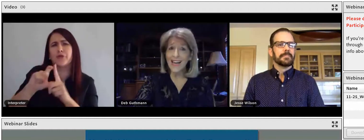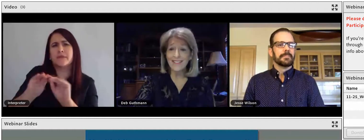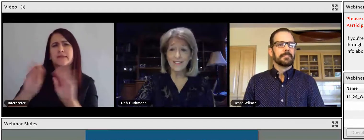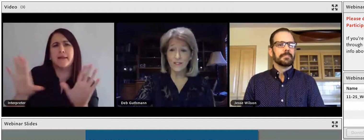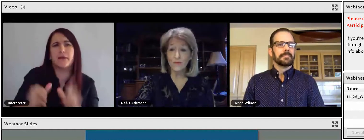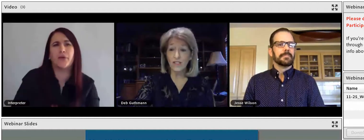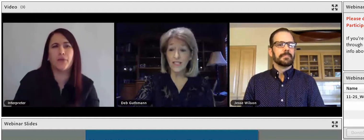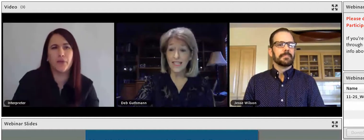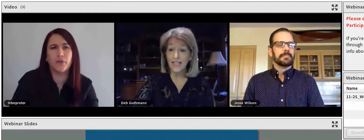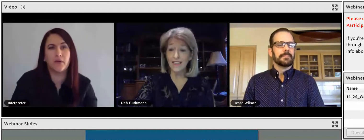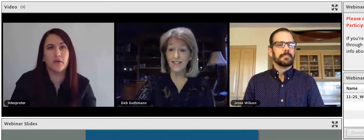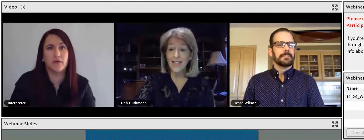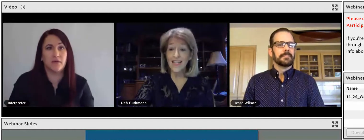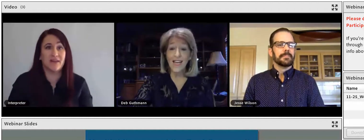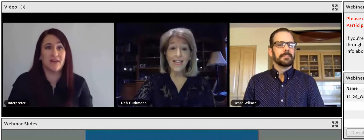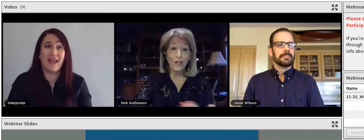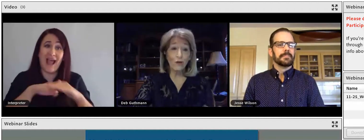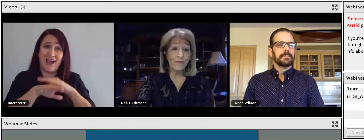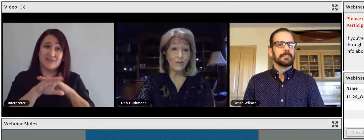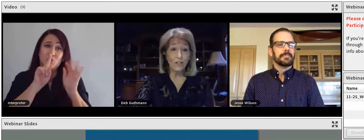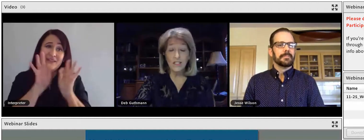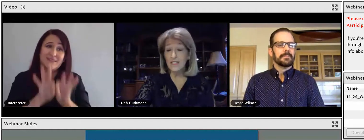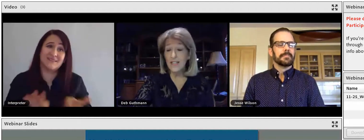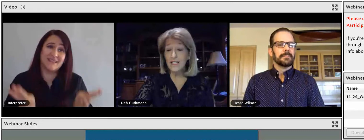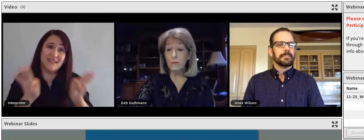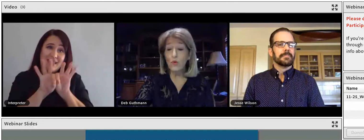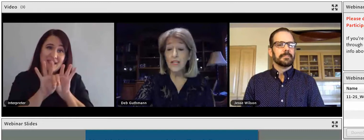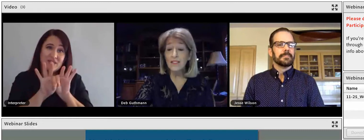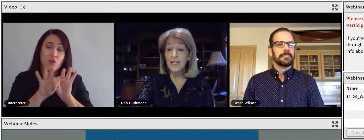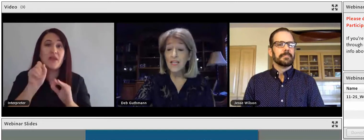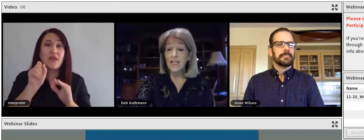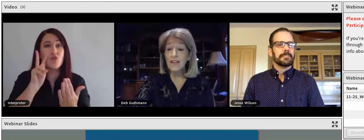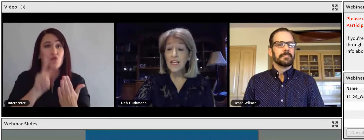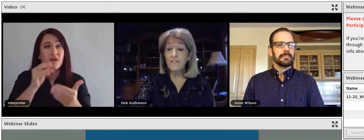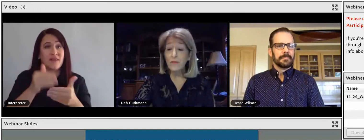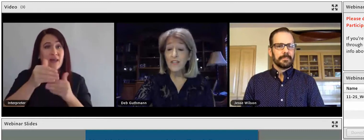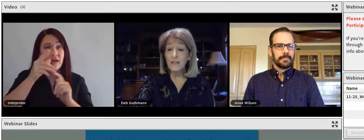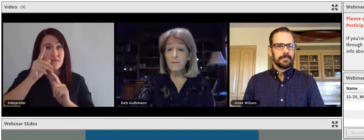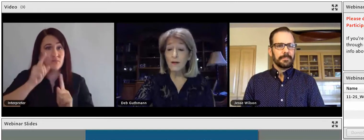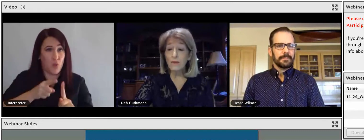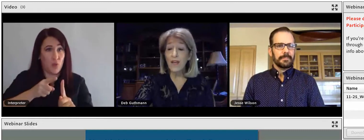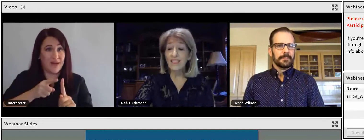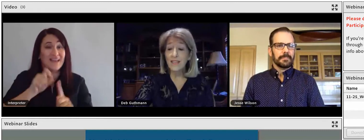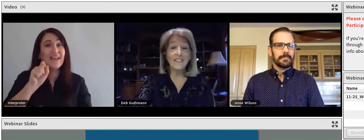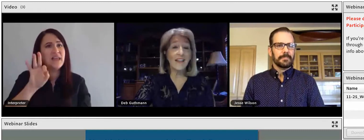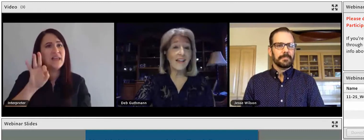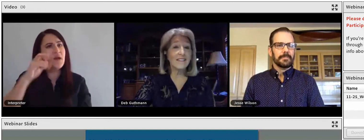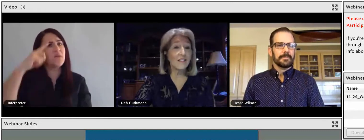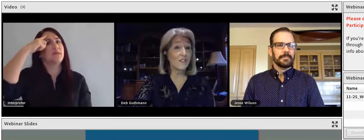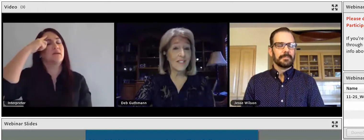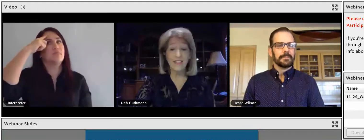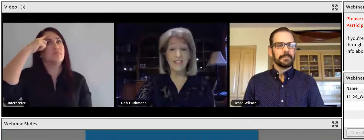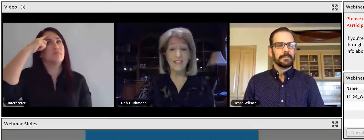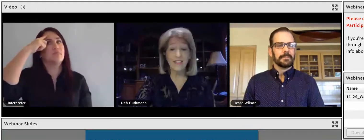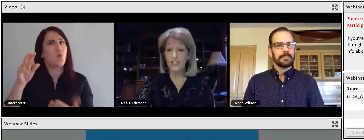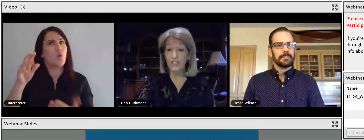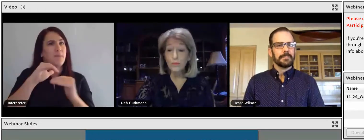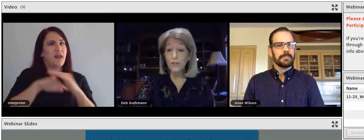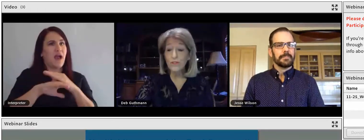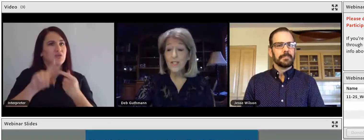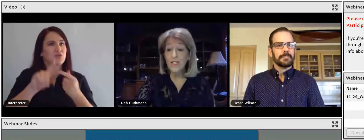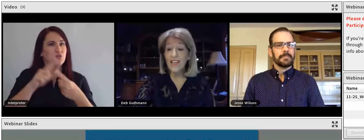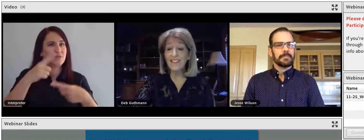Access is really key. And so if you look at the next point, if you think about limited access to sign